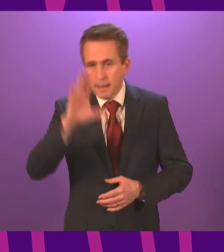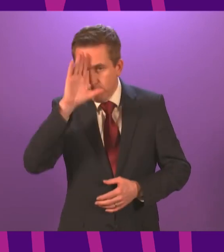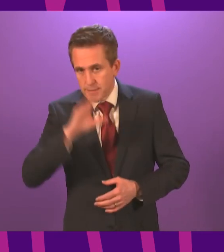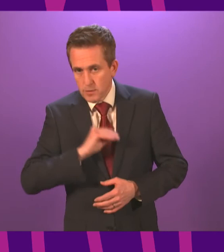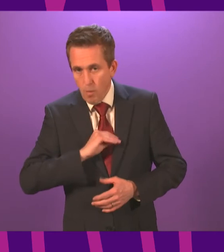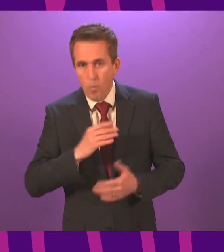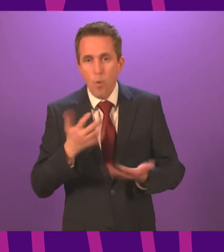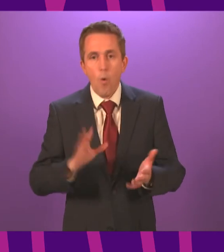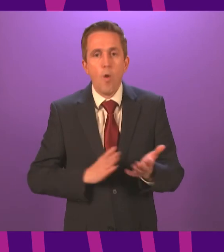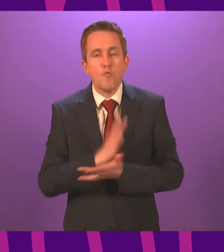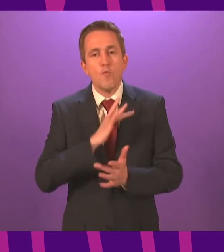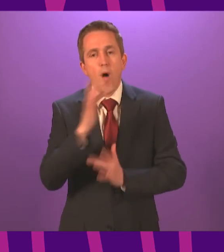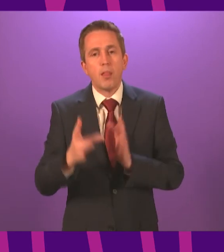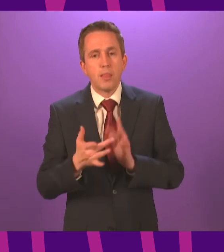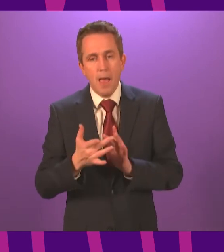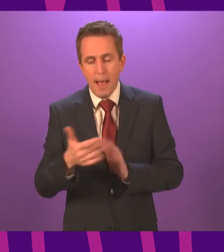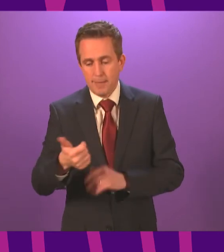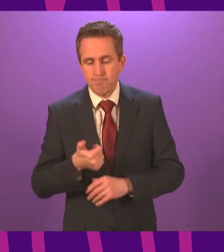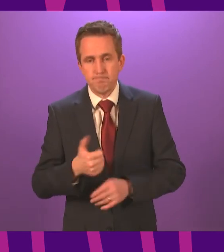online.